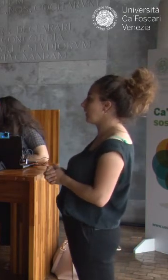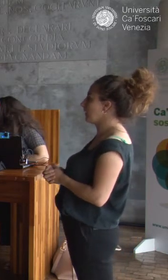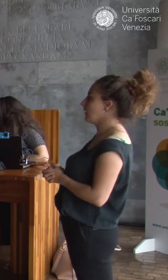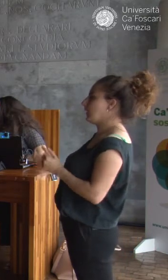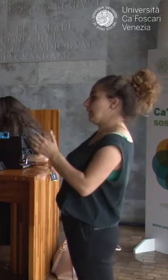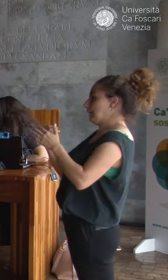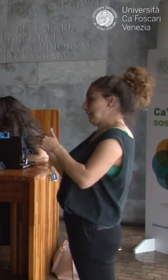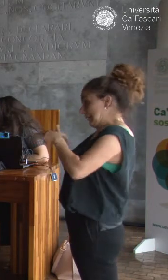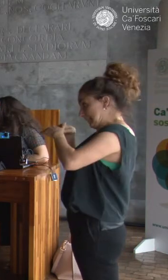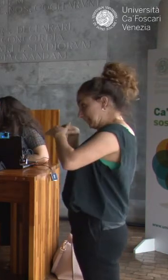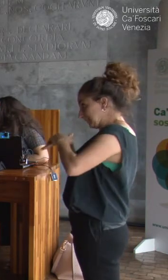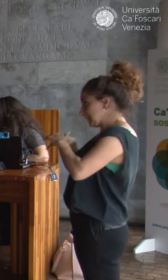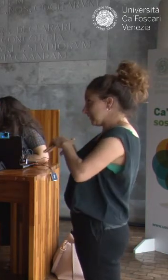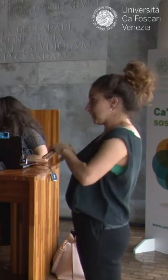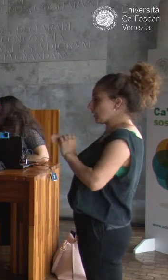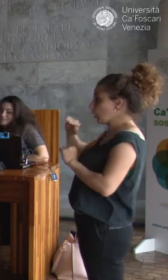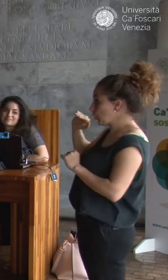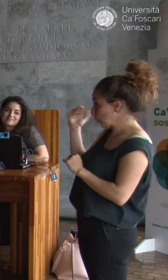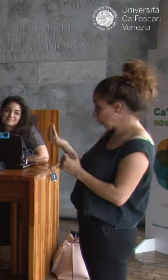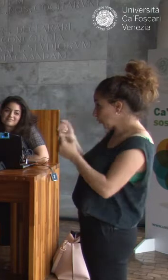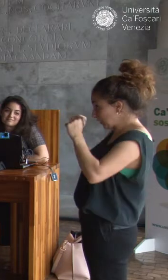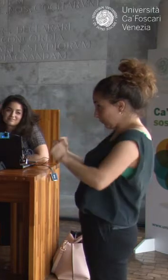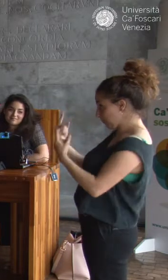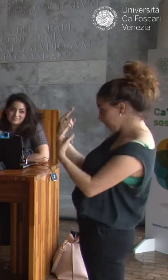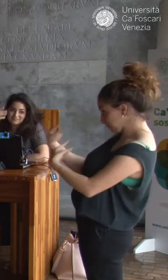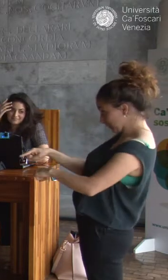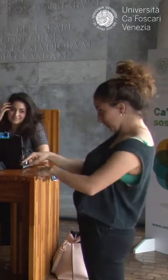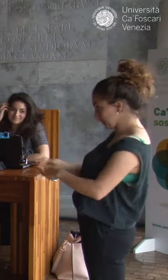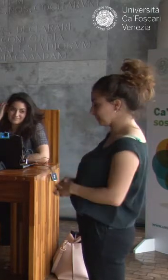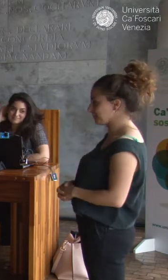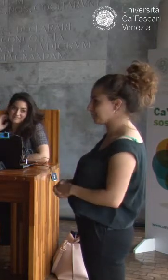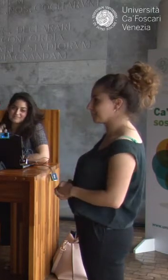In fondo, sotto sotto, tutti possiamo essere così.